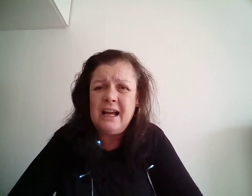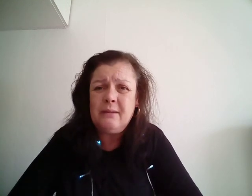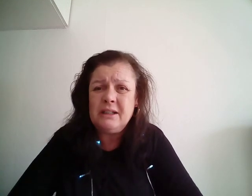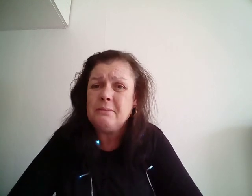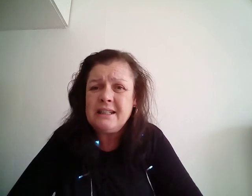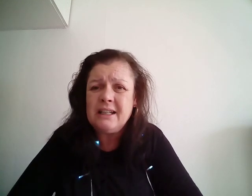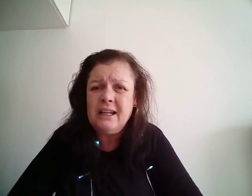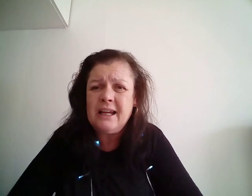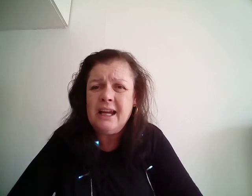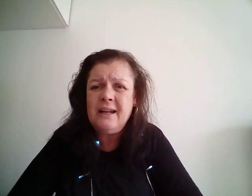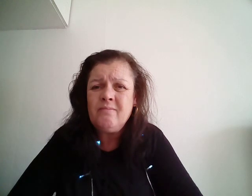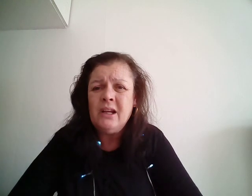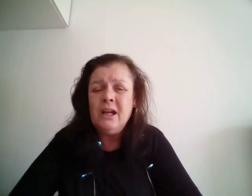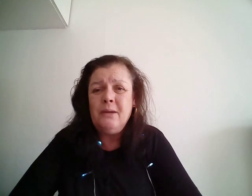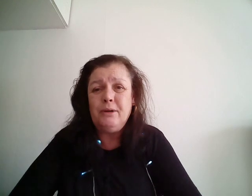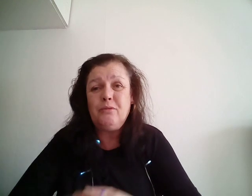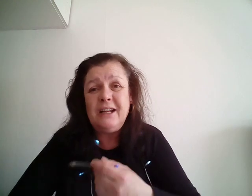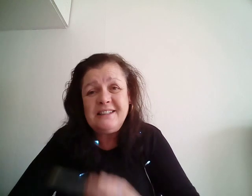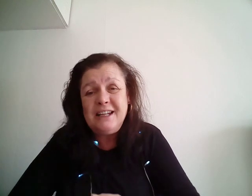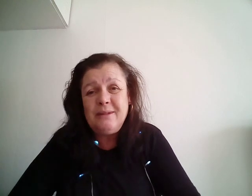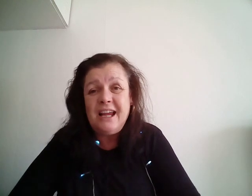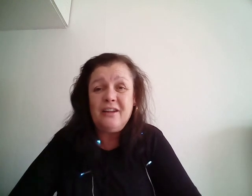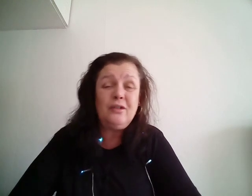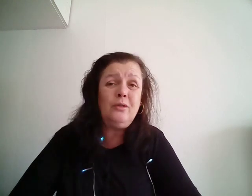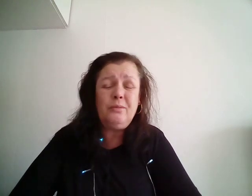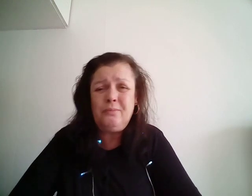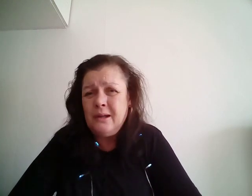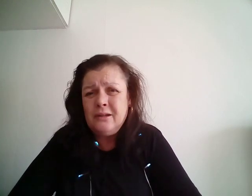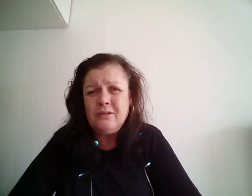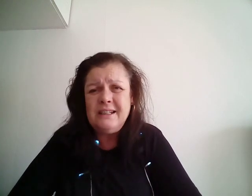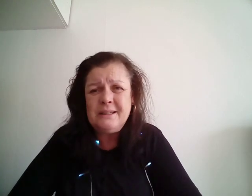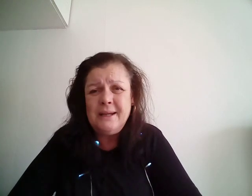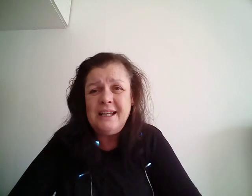time, admittedly, okay. But when I seen him again, I thought, goodness me,